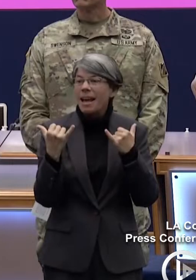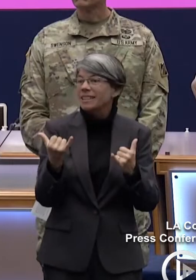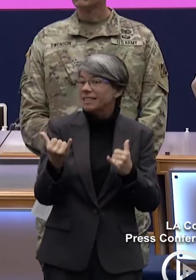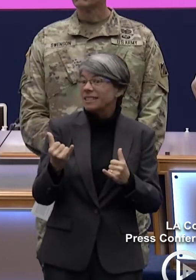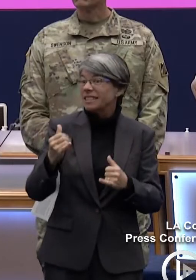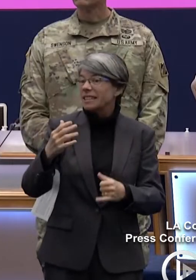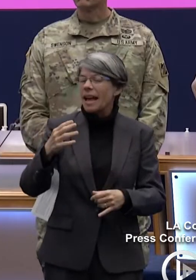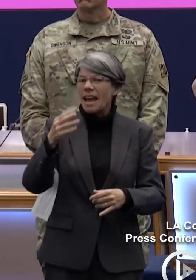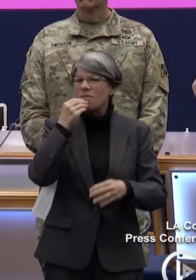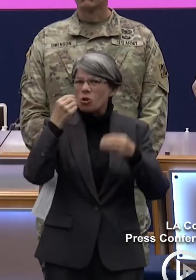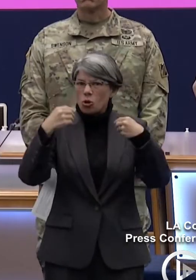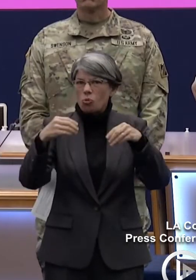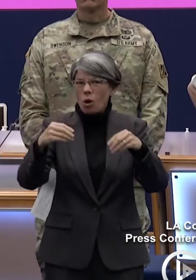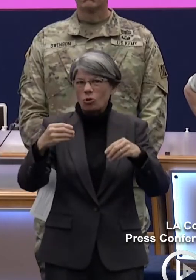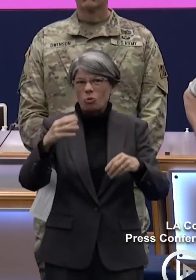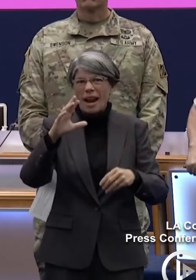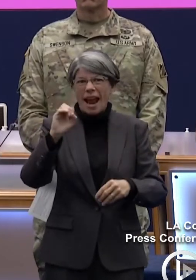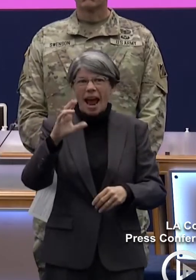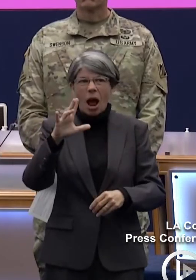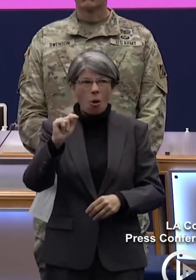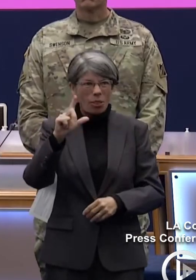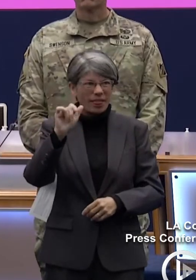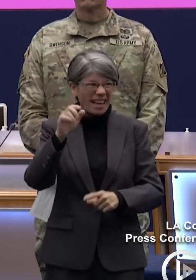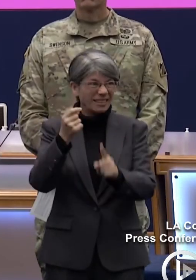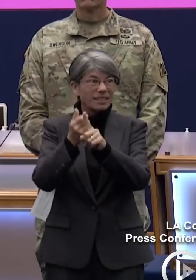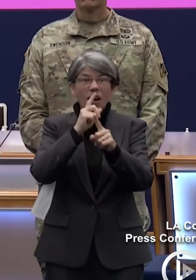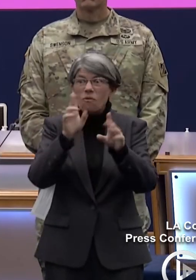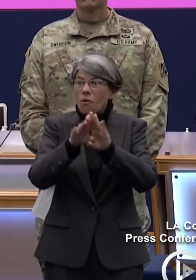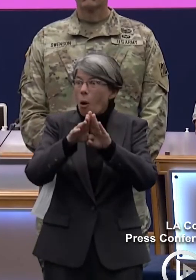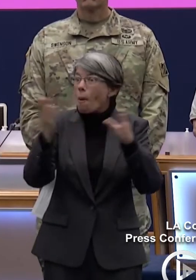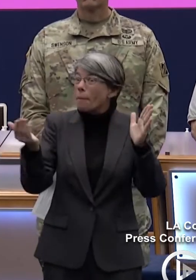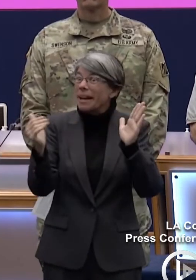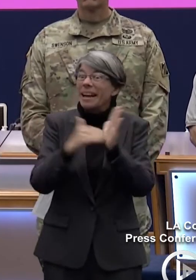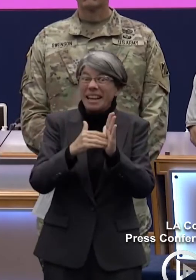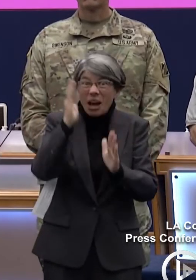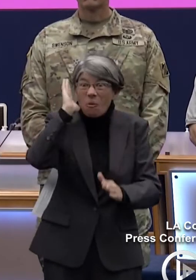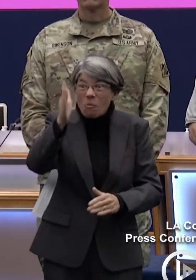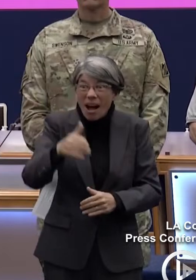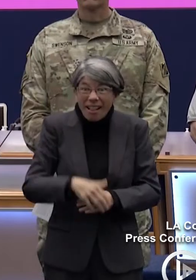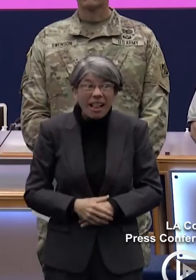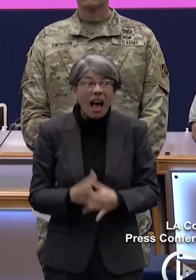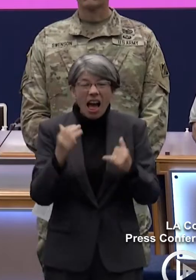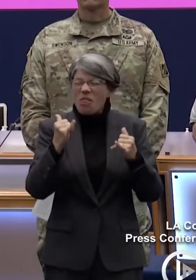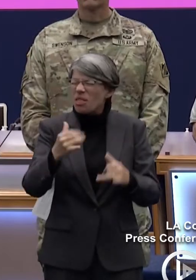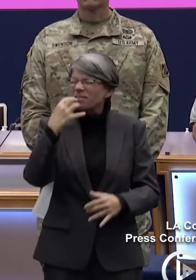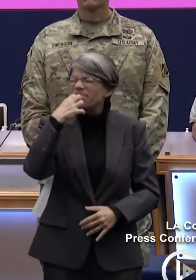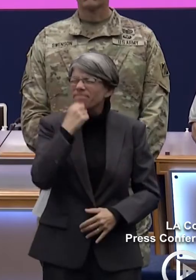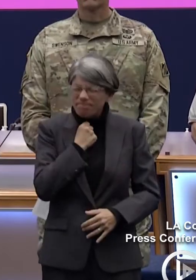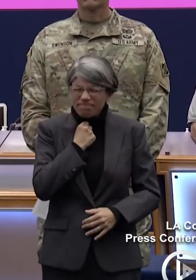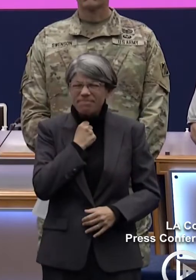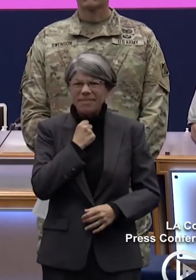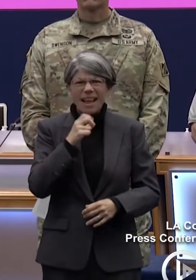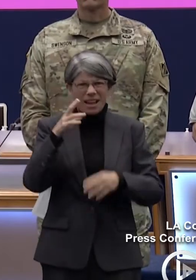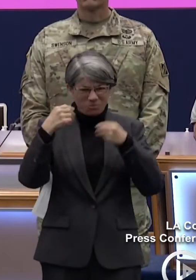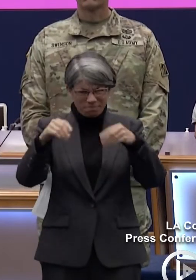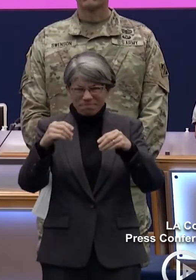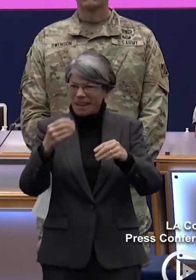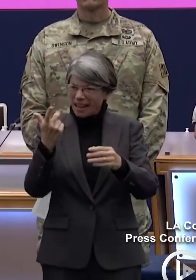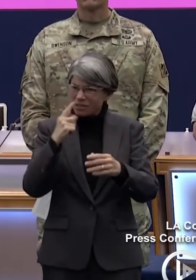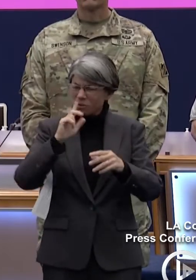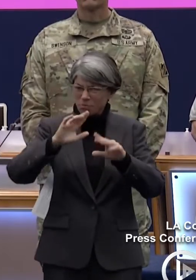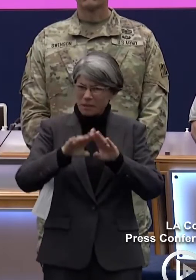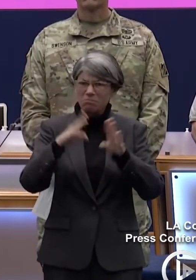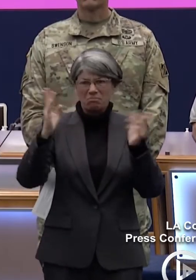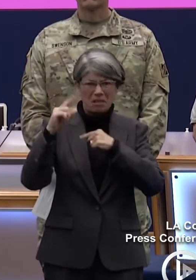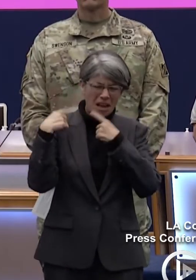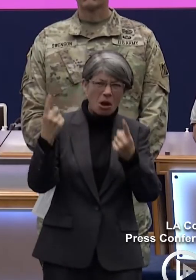grocery outlet is reopening in Altadena. This beloved locally owned market is a staple in the community and has been